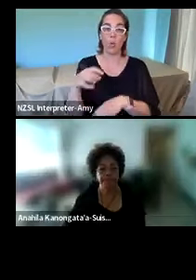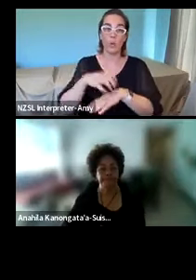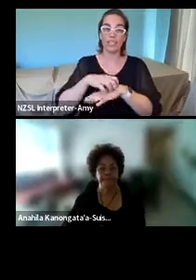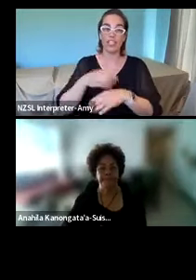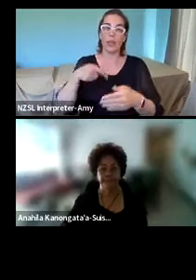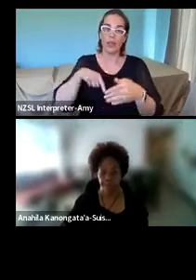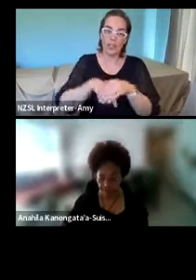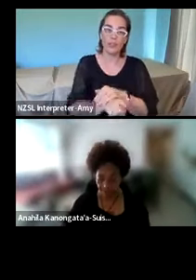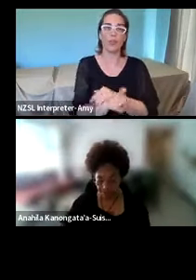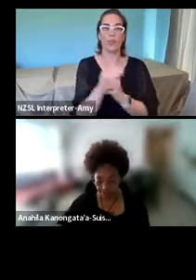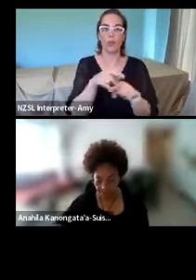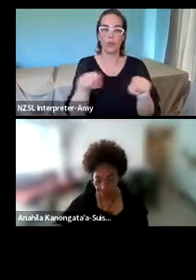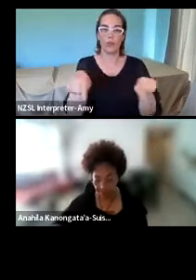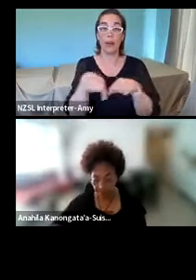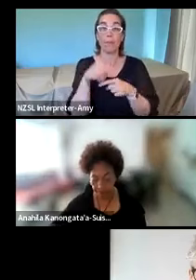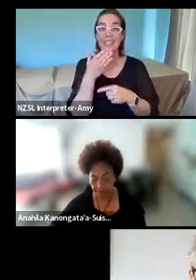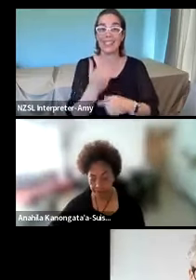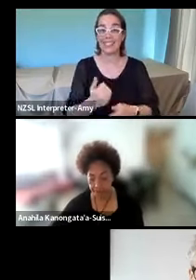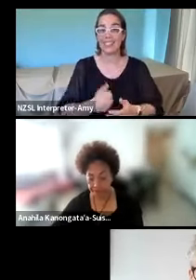please.